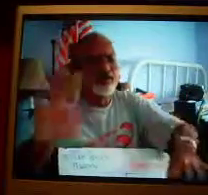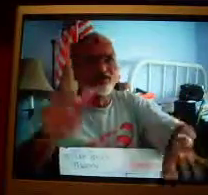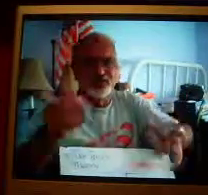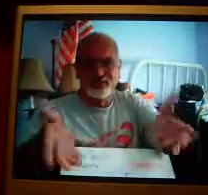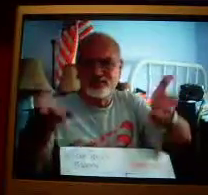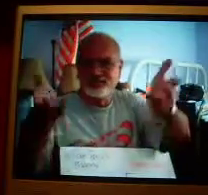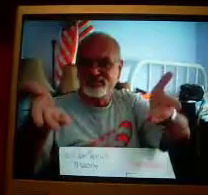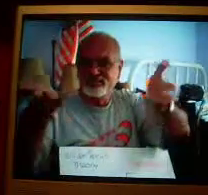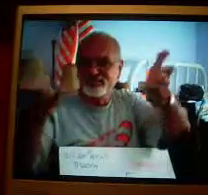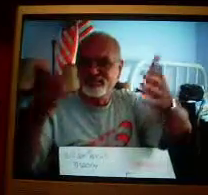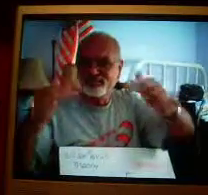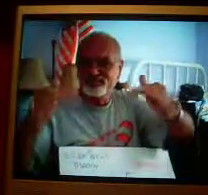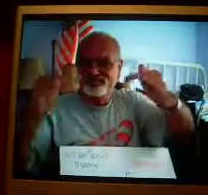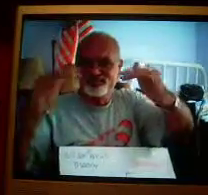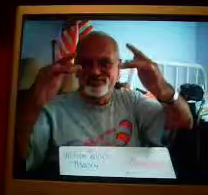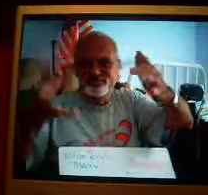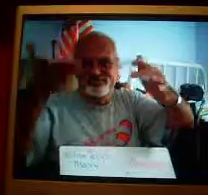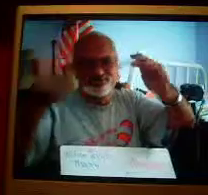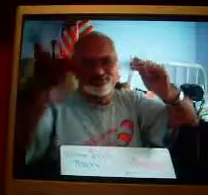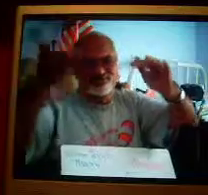stay there, but you need to keep going up too.